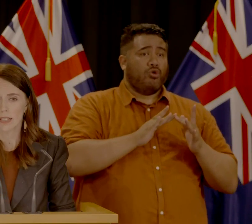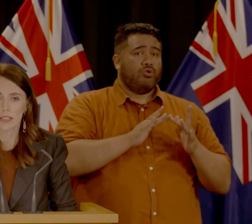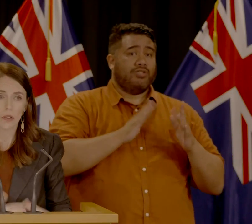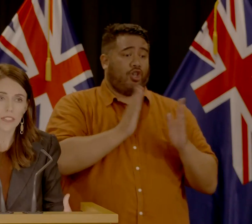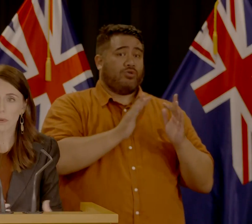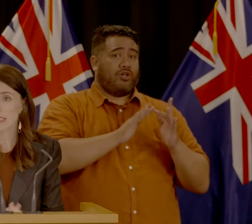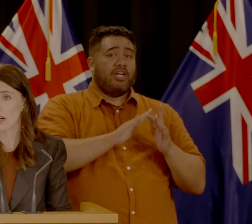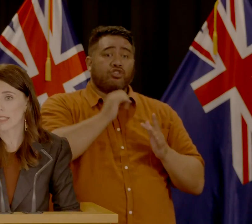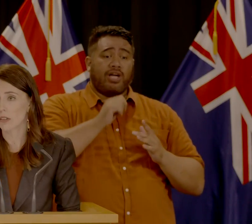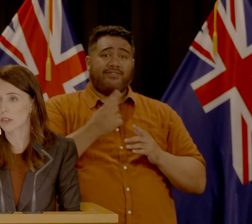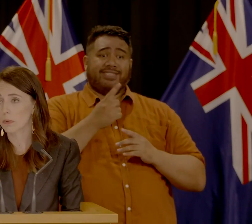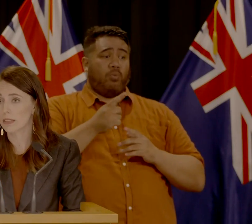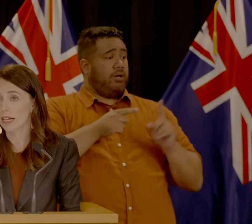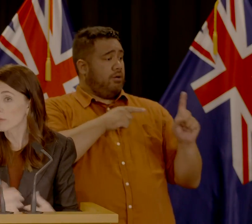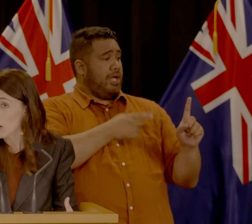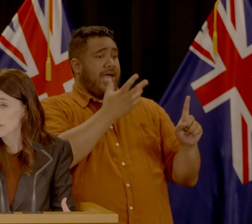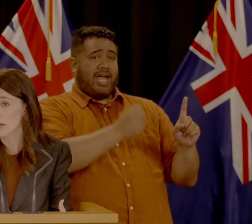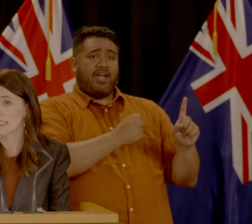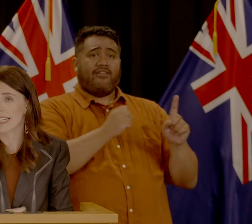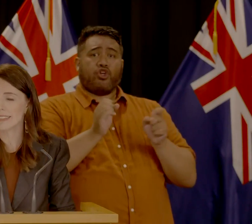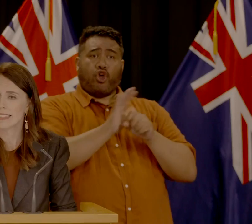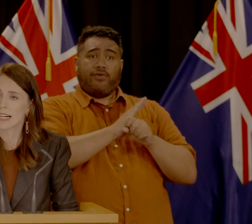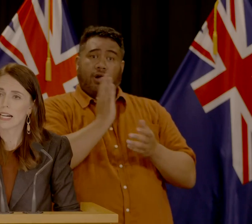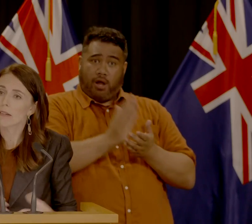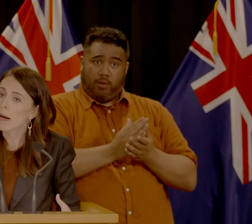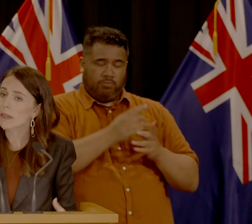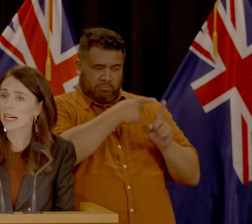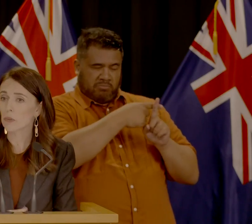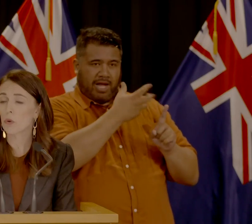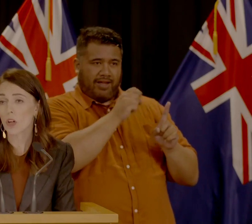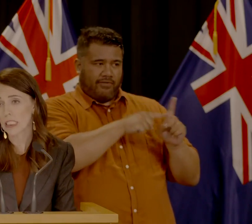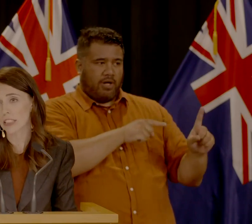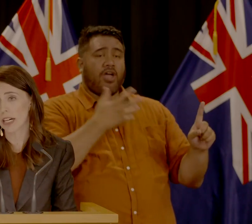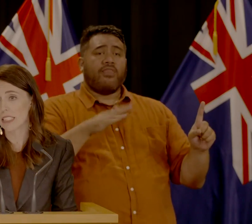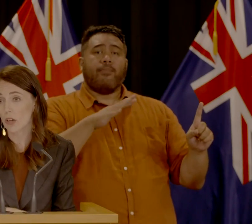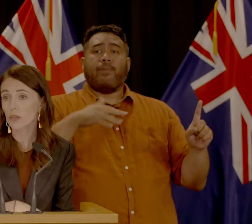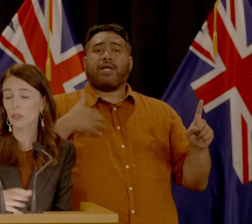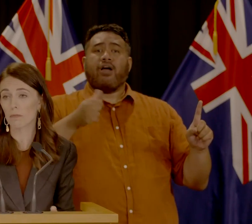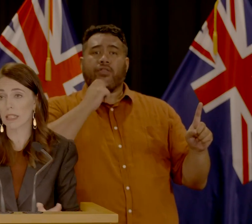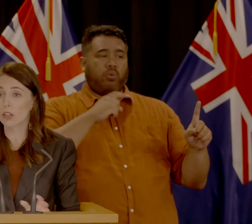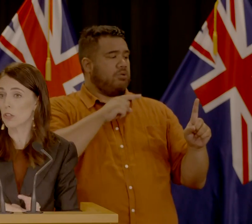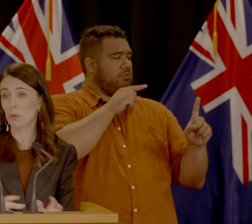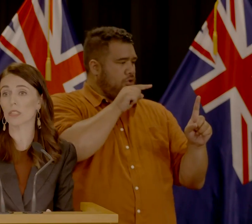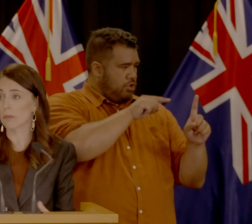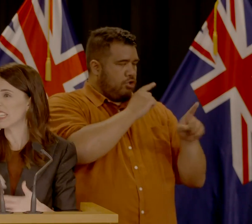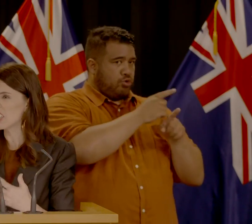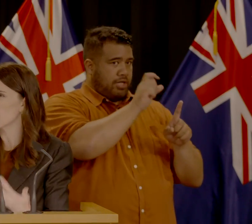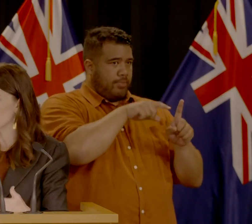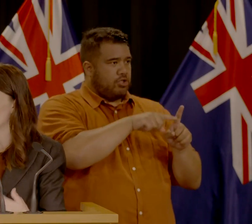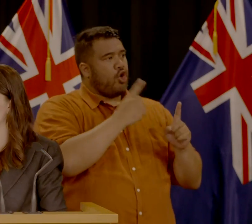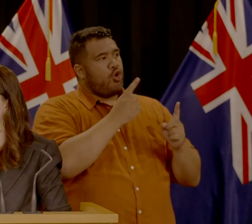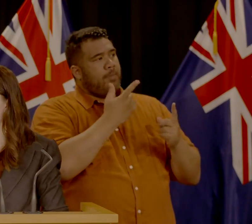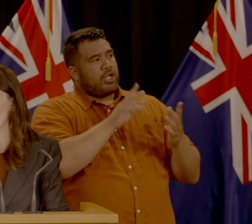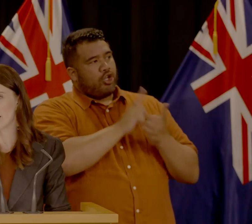with. So if someone is diagnosed with COVID-19, then public health will contact trace those who have been in close proximity. And you